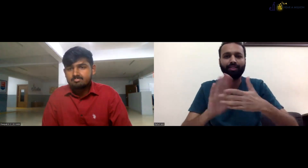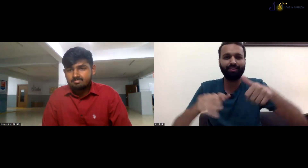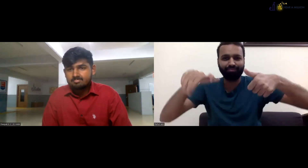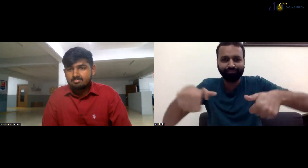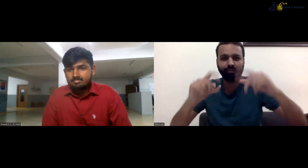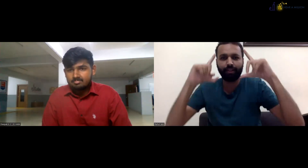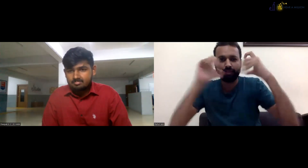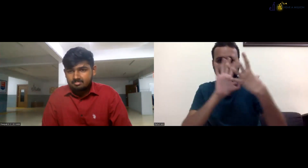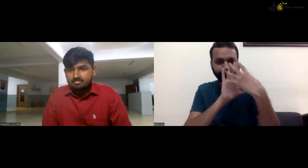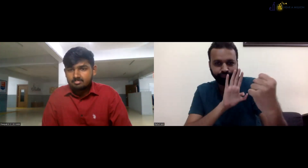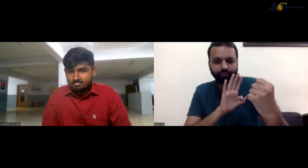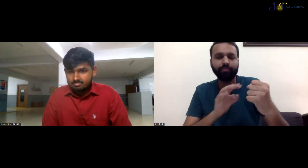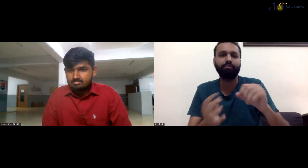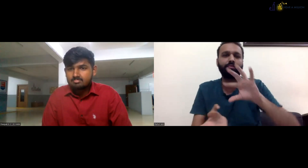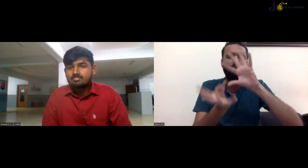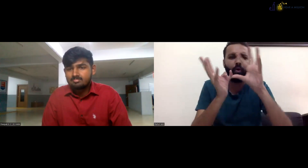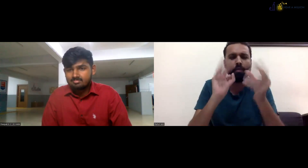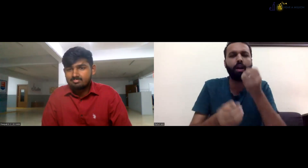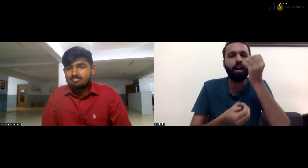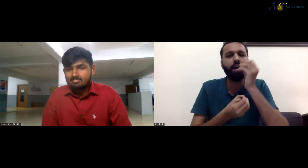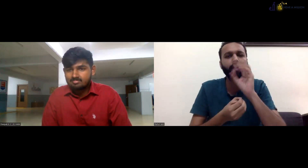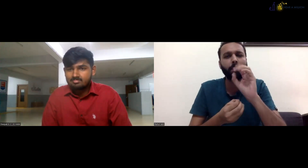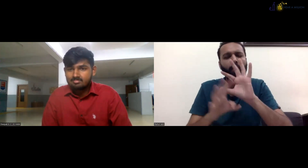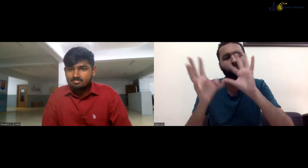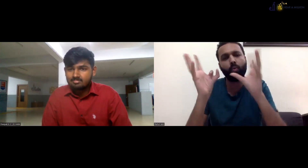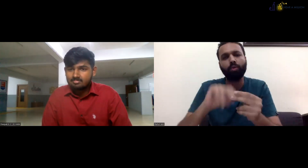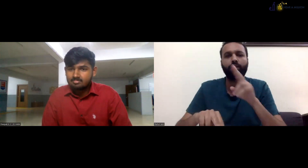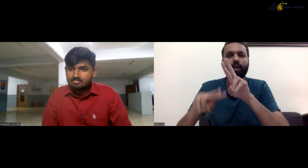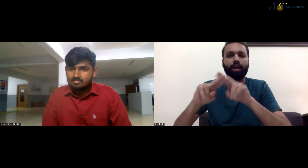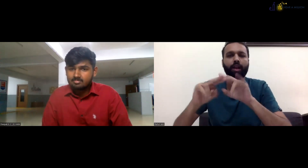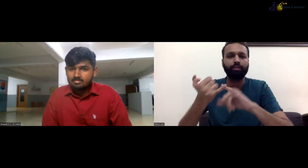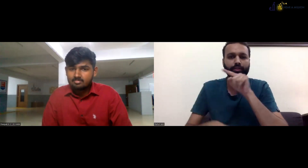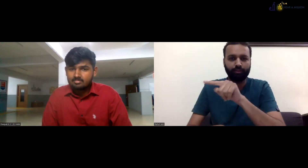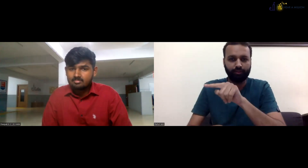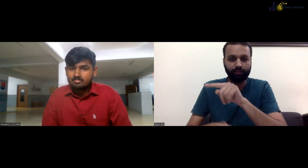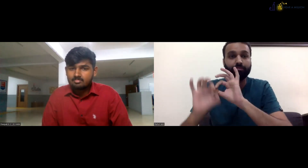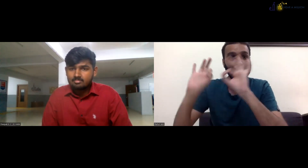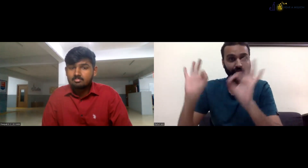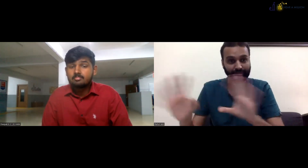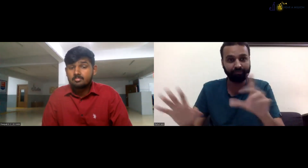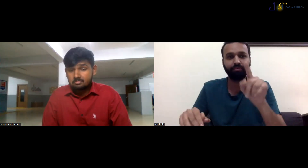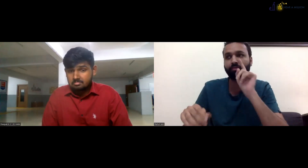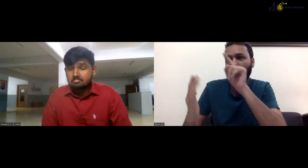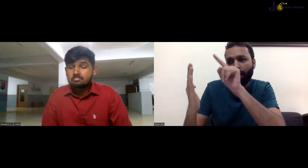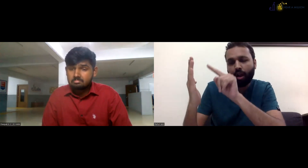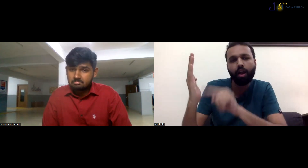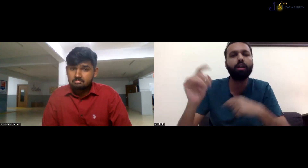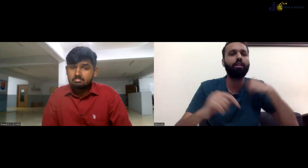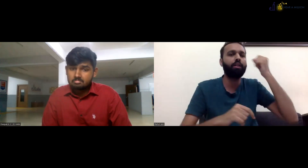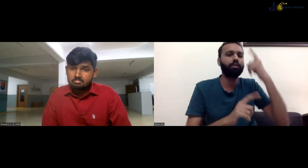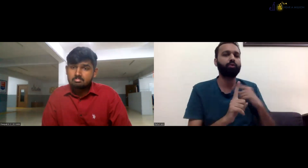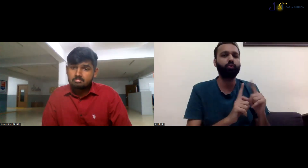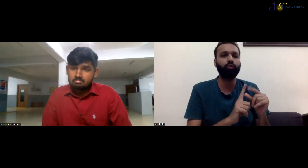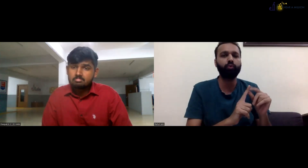what are the different interviews you have to take, the documents like Aadhaar, the fingerprints, all the scanning, all the work is done by